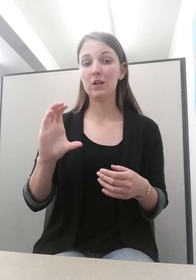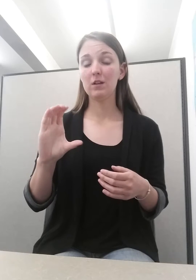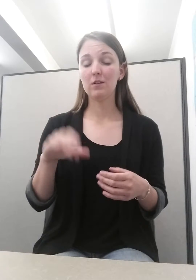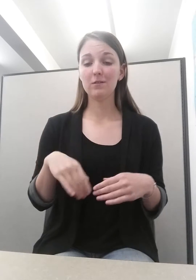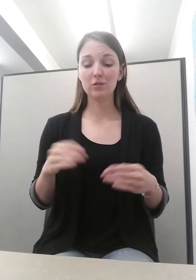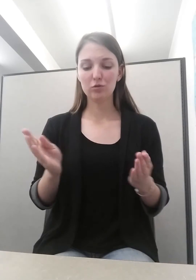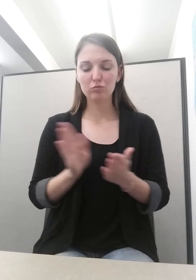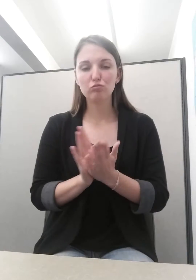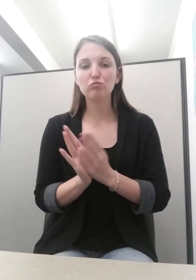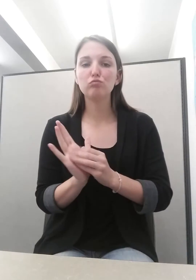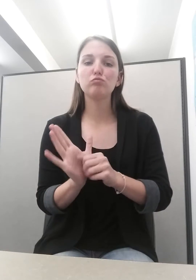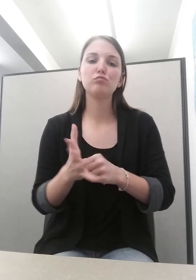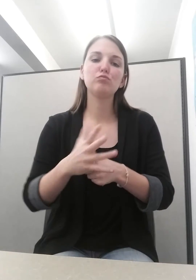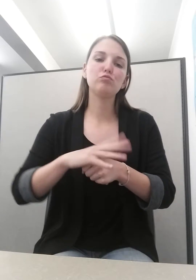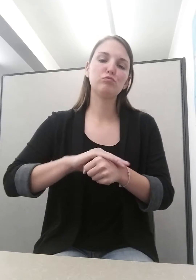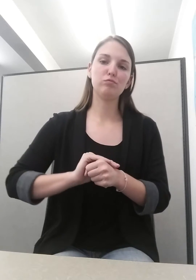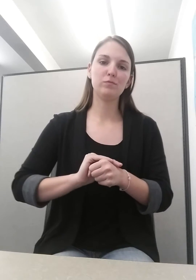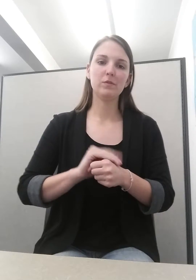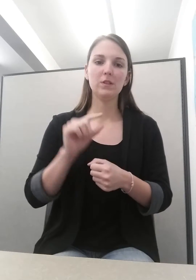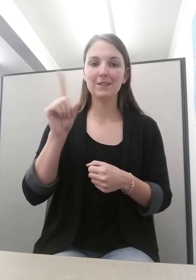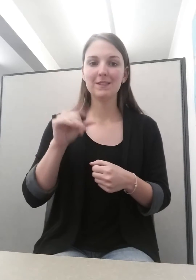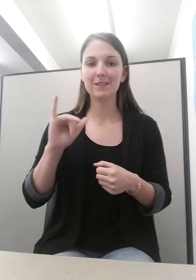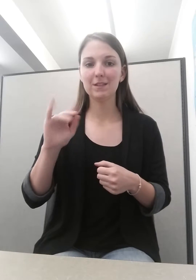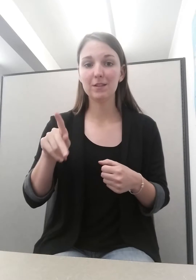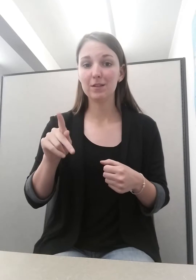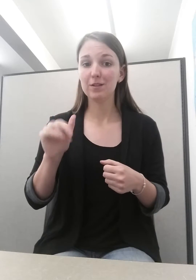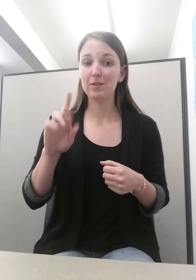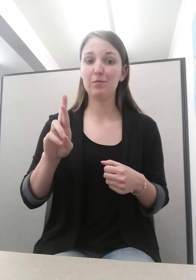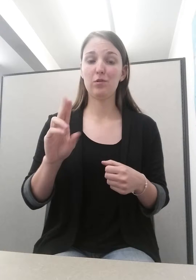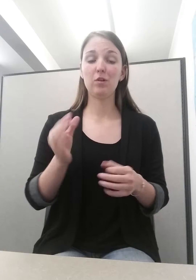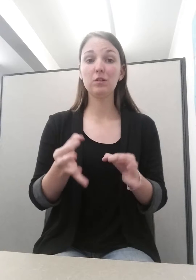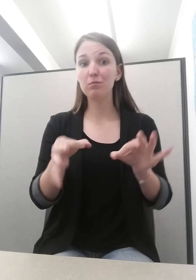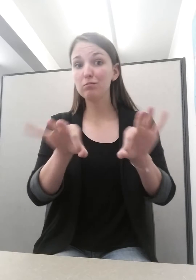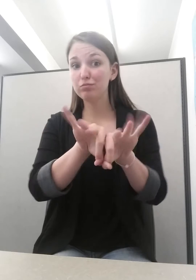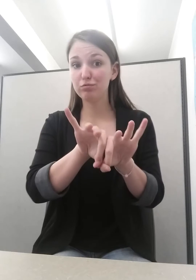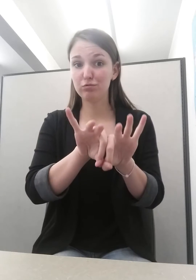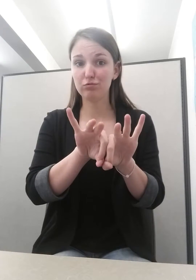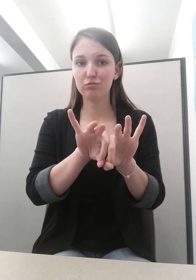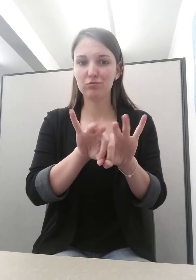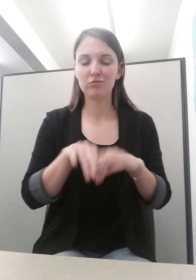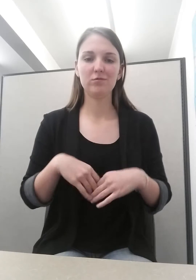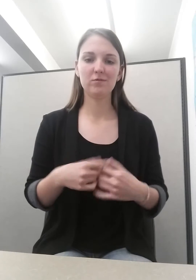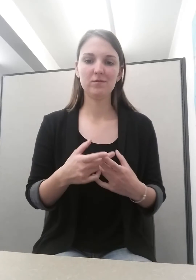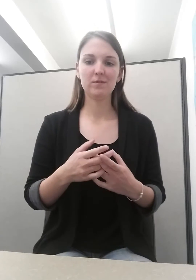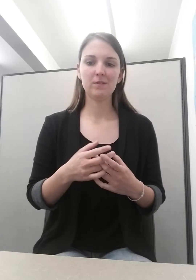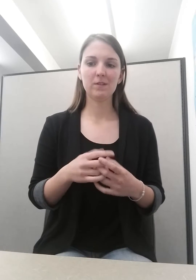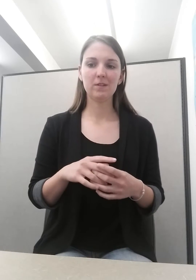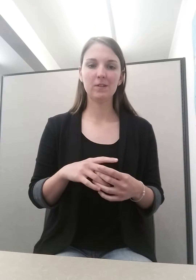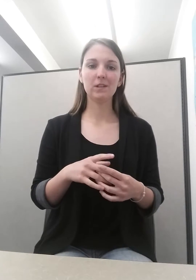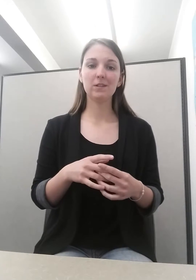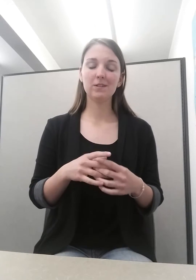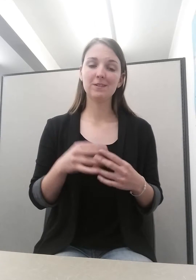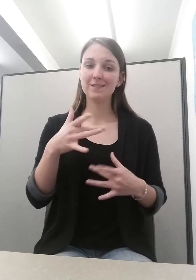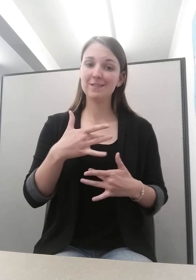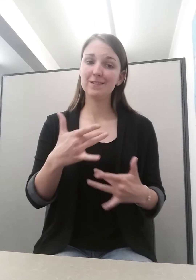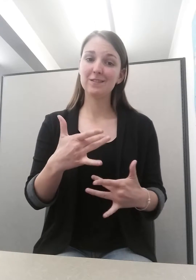people are learning to sew and putting in zippers for the first time, they tend to have the silver or the shiny part of the